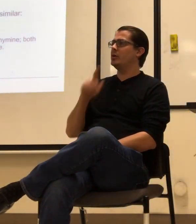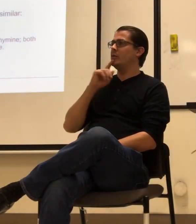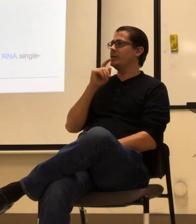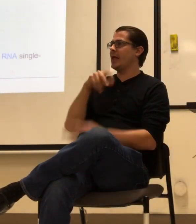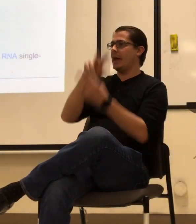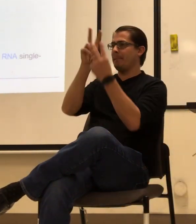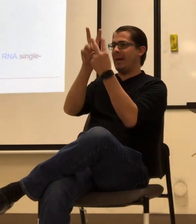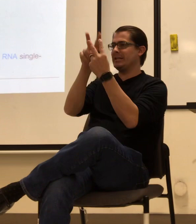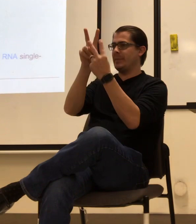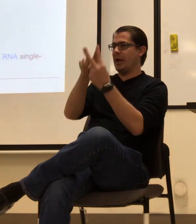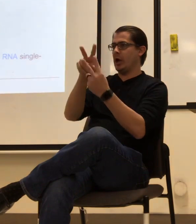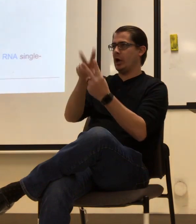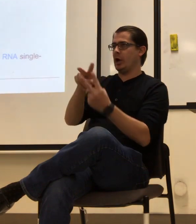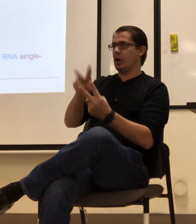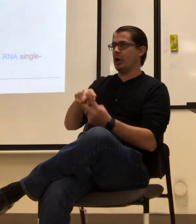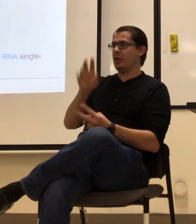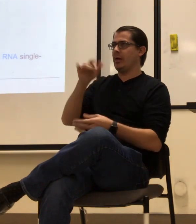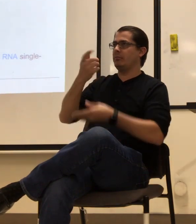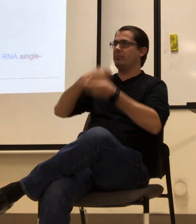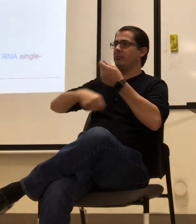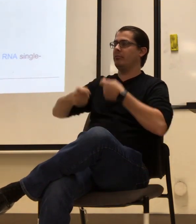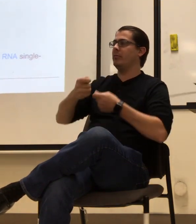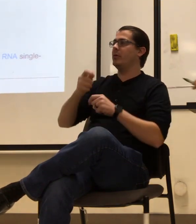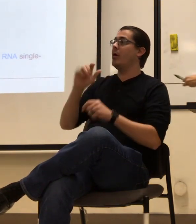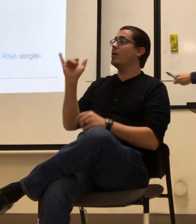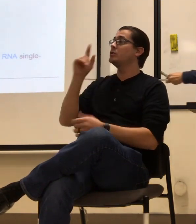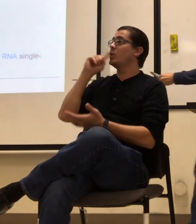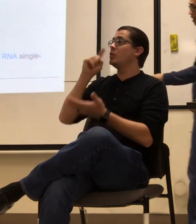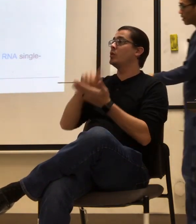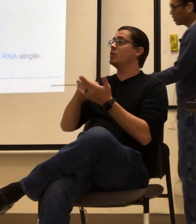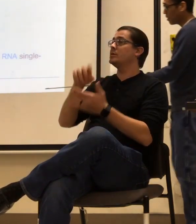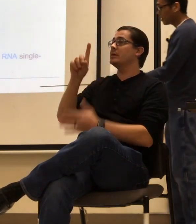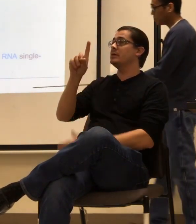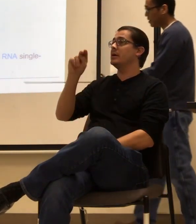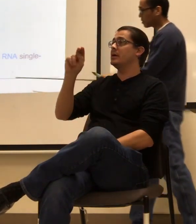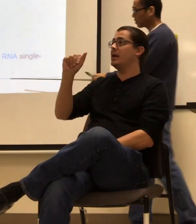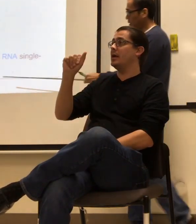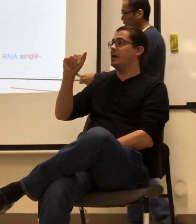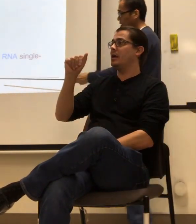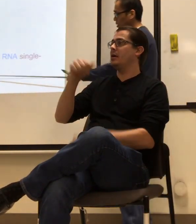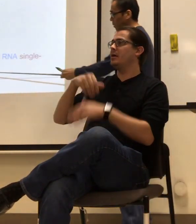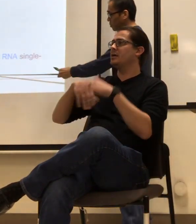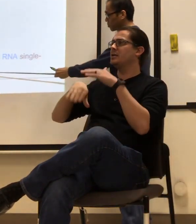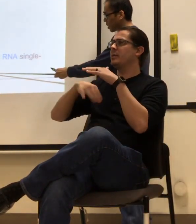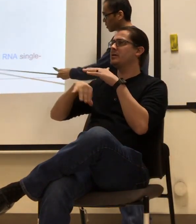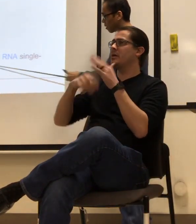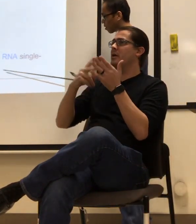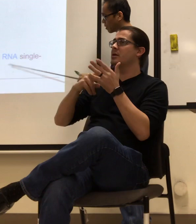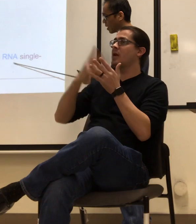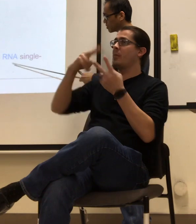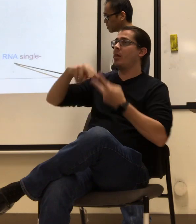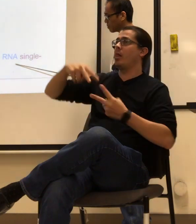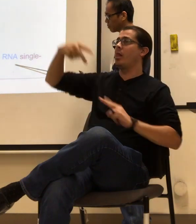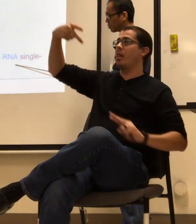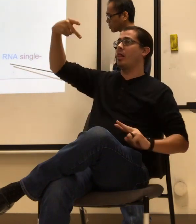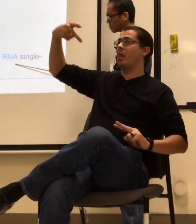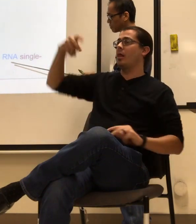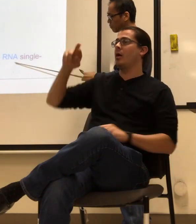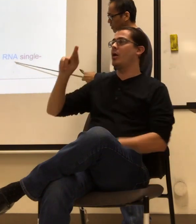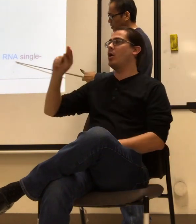pair that one substitution. And so also they noticed that DNA is basically double-stranded and RNA